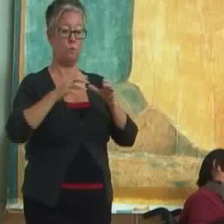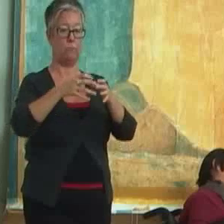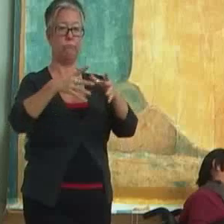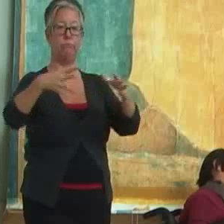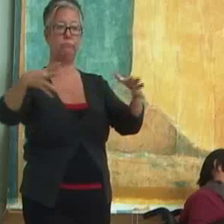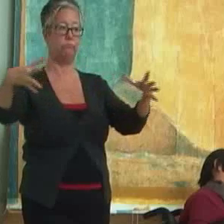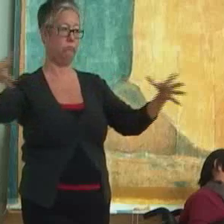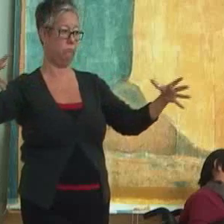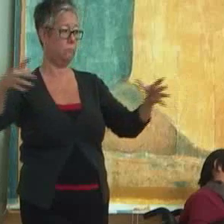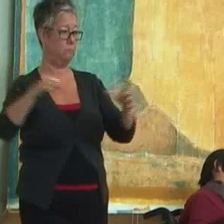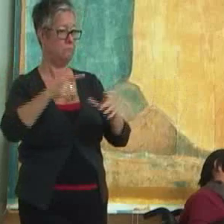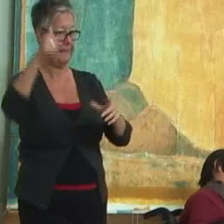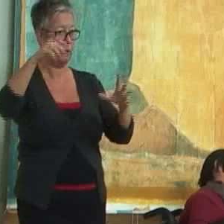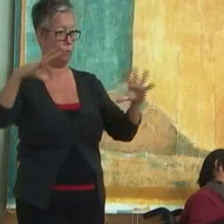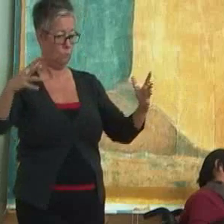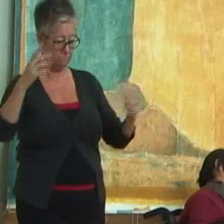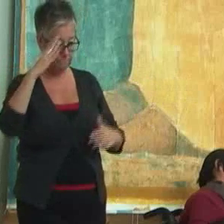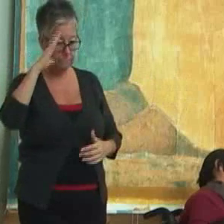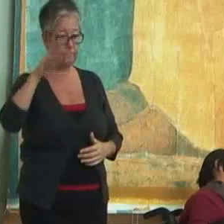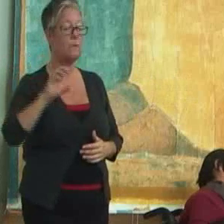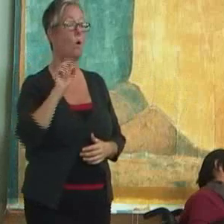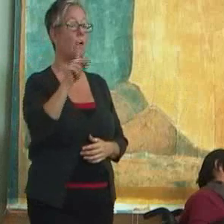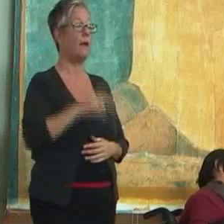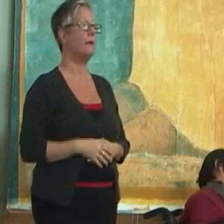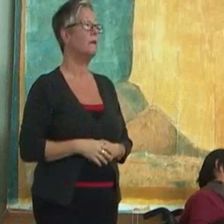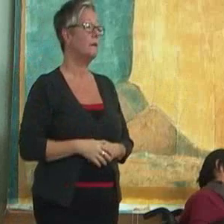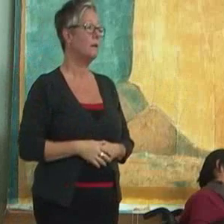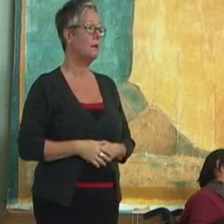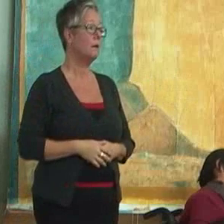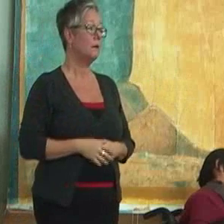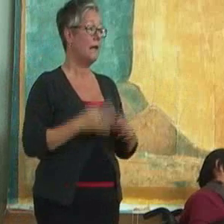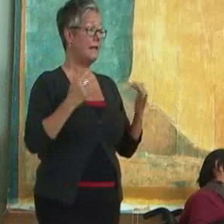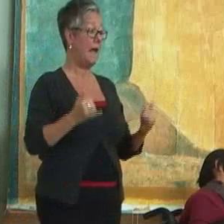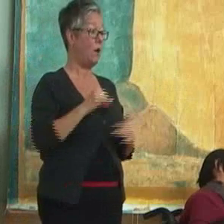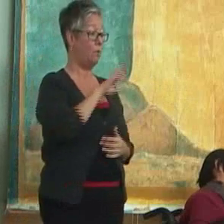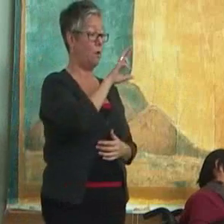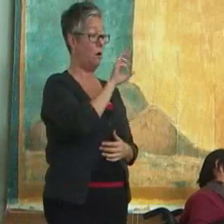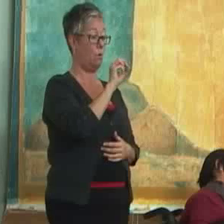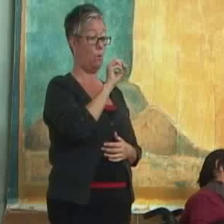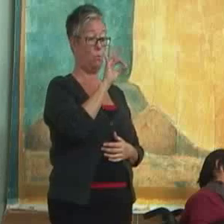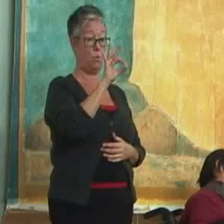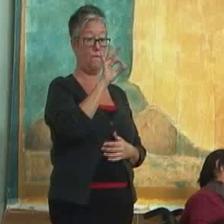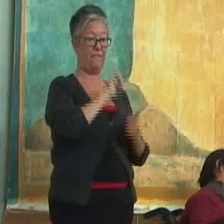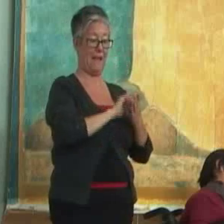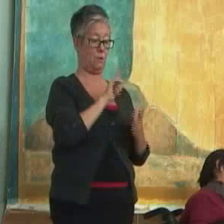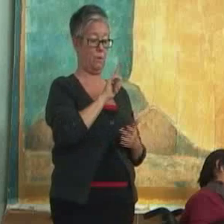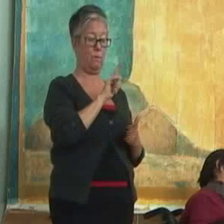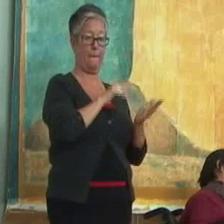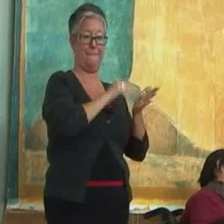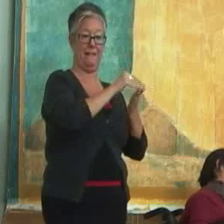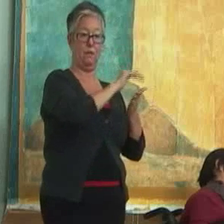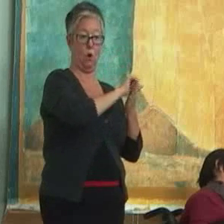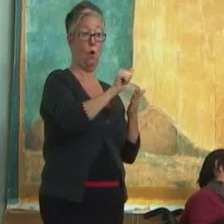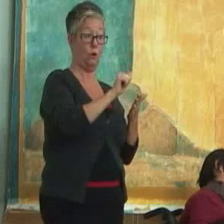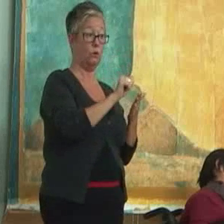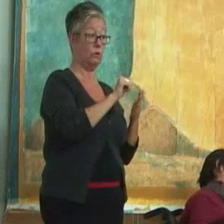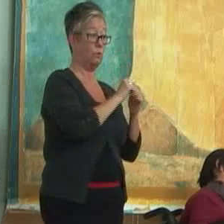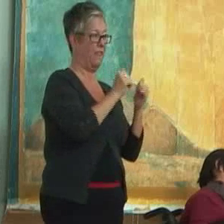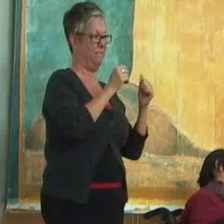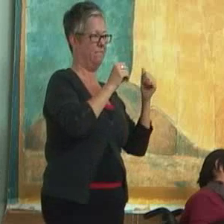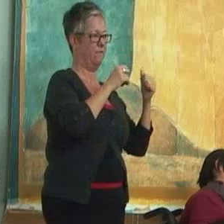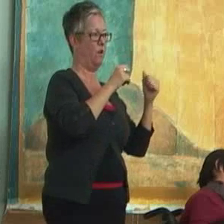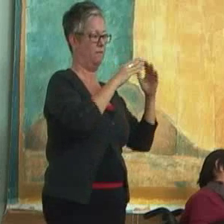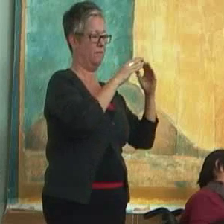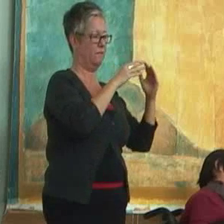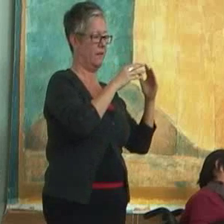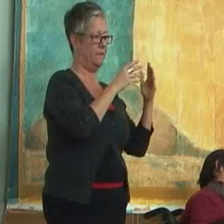mentioned. Now, what portion of the roof project, what portion of the $21 million will you as mayor make available to